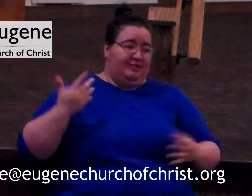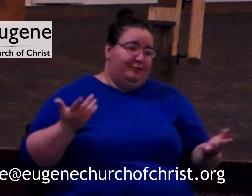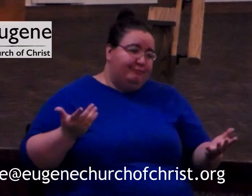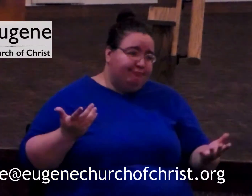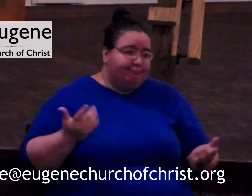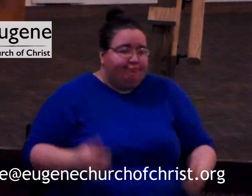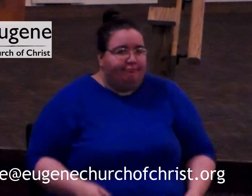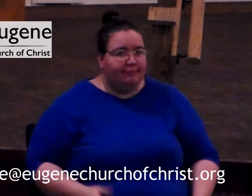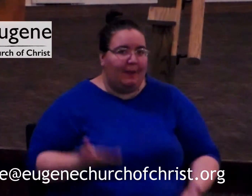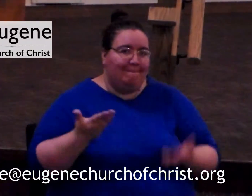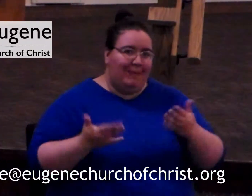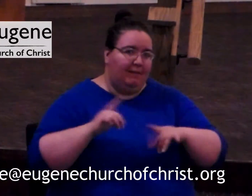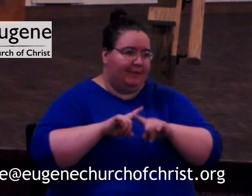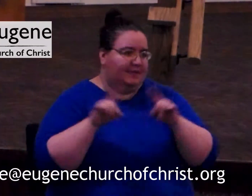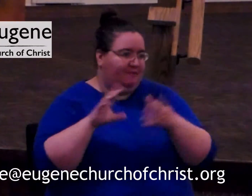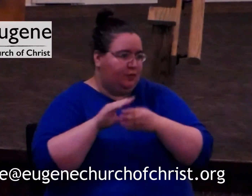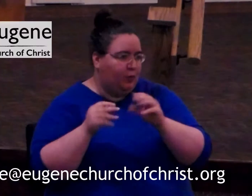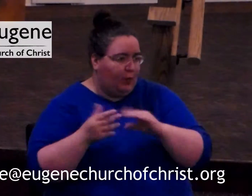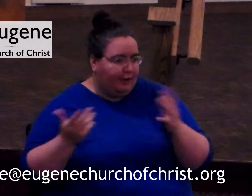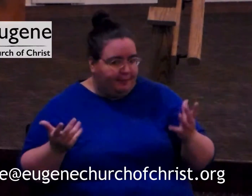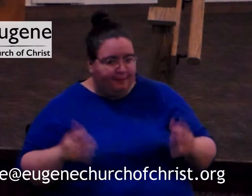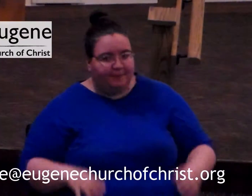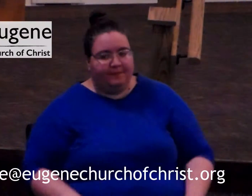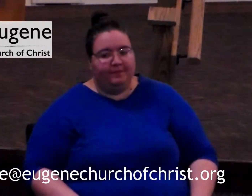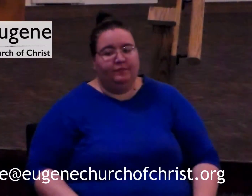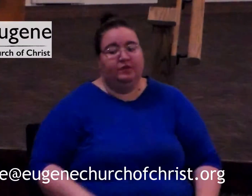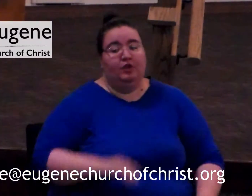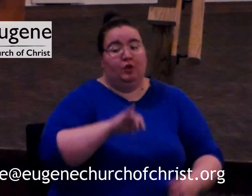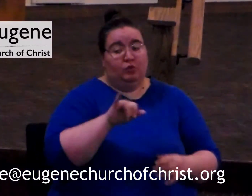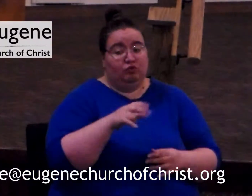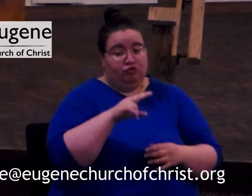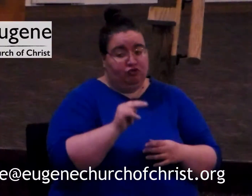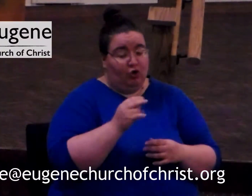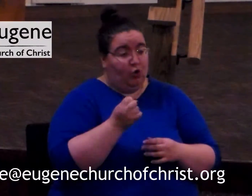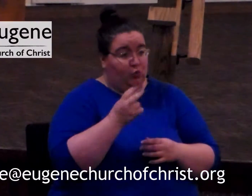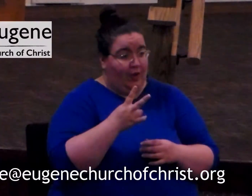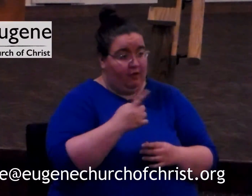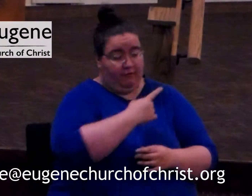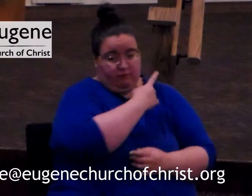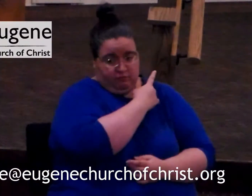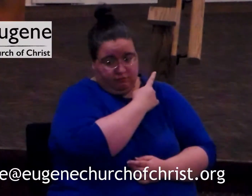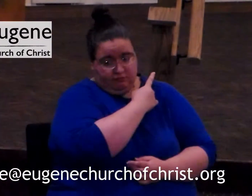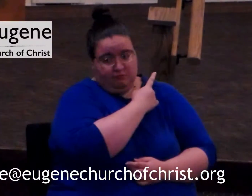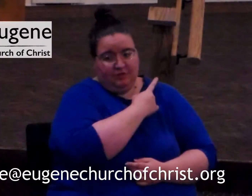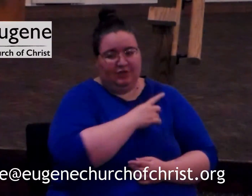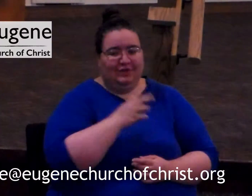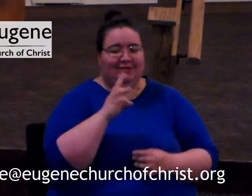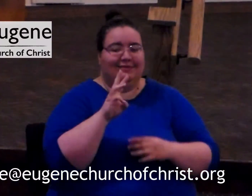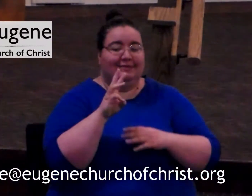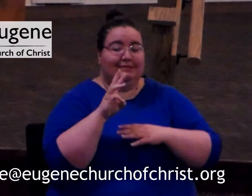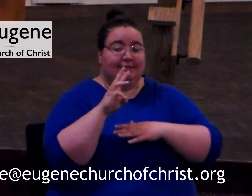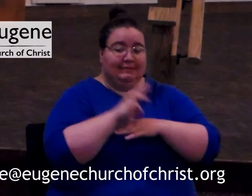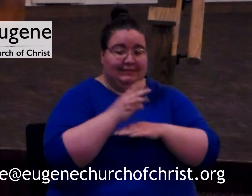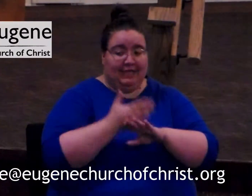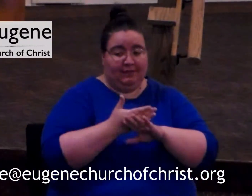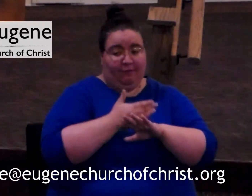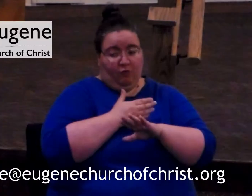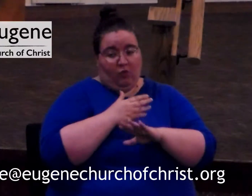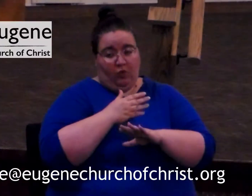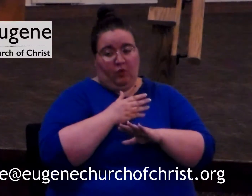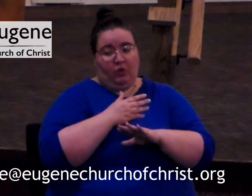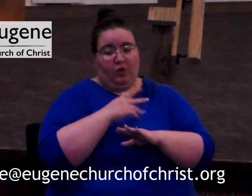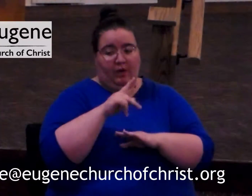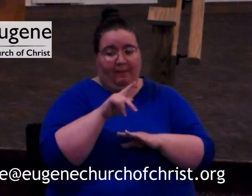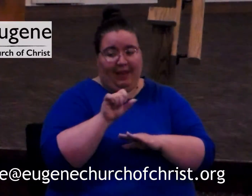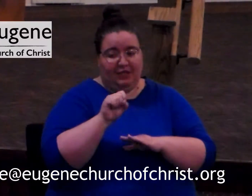In John chapter 12, beginning in verse 1, it says, 6 days before the Passover, Jesus came to Bethany, where Lazarus lived. Sorry,